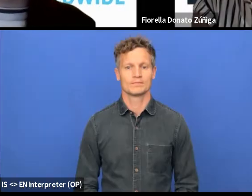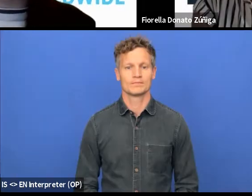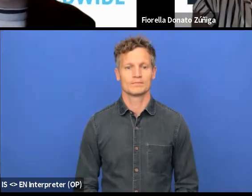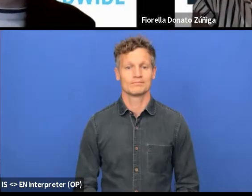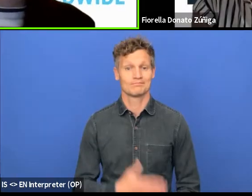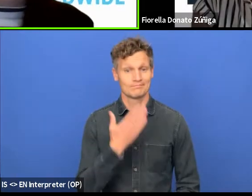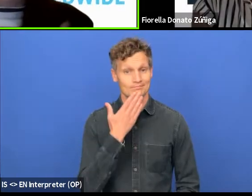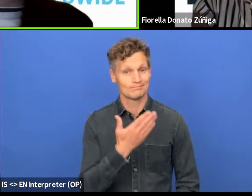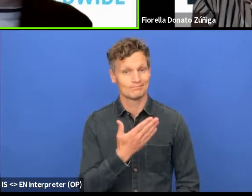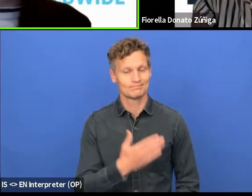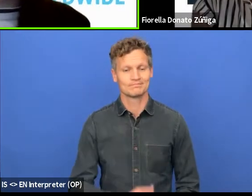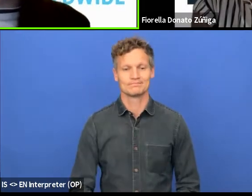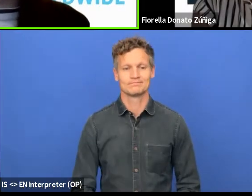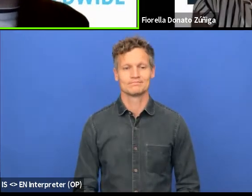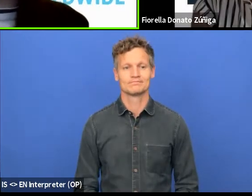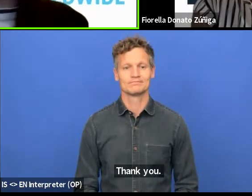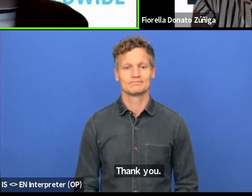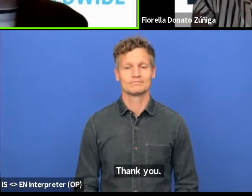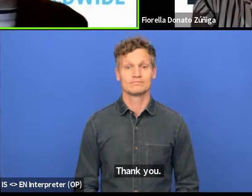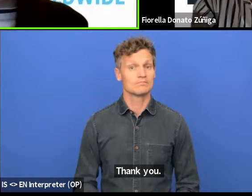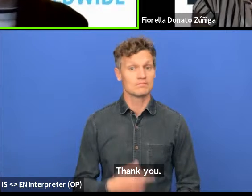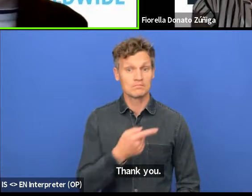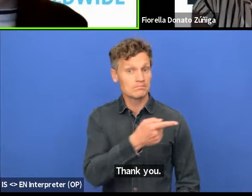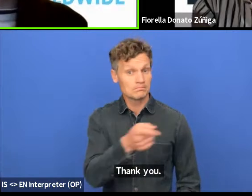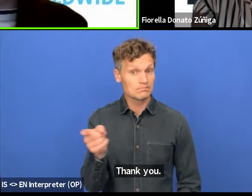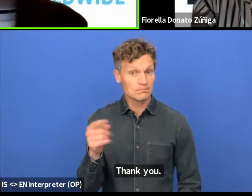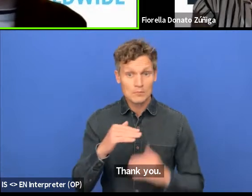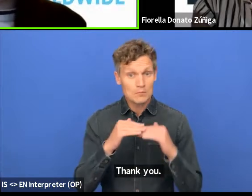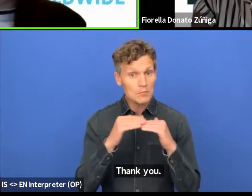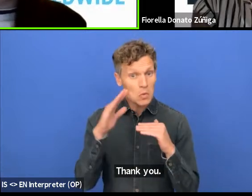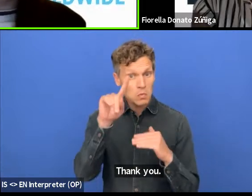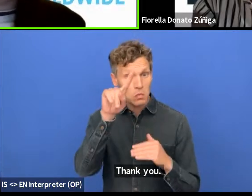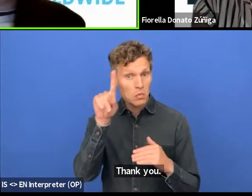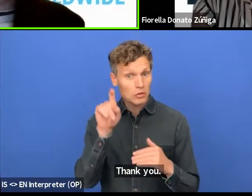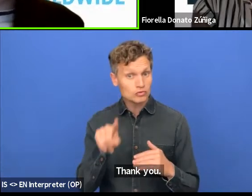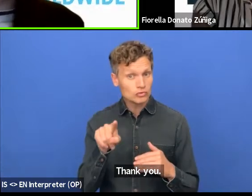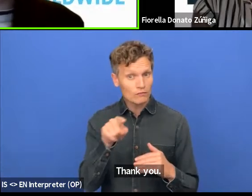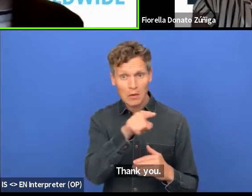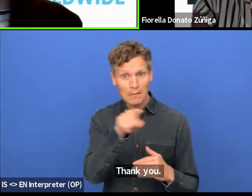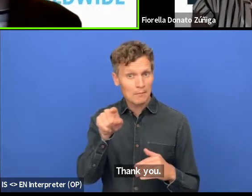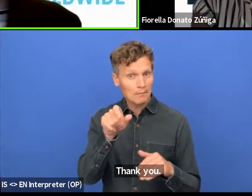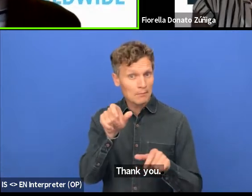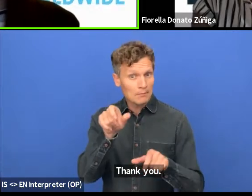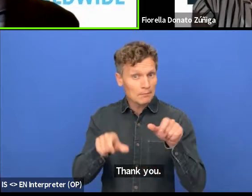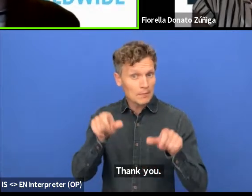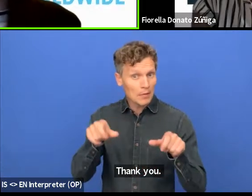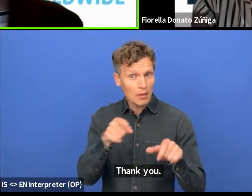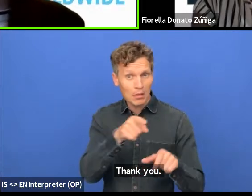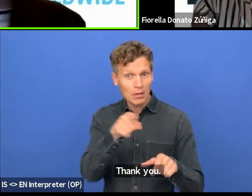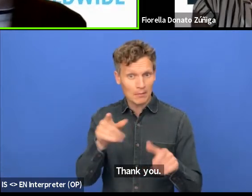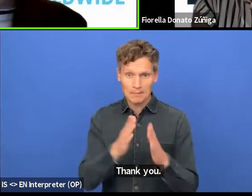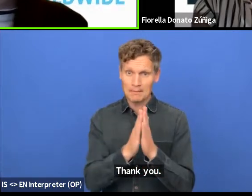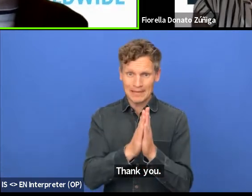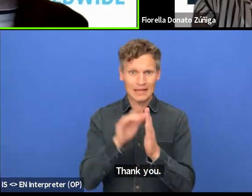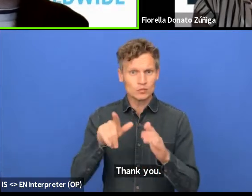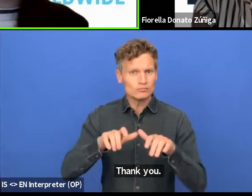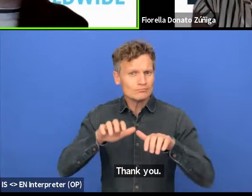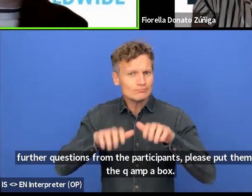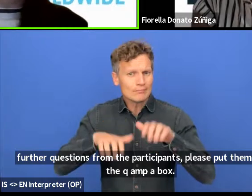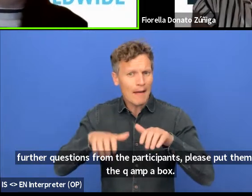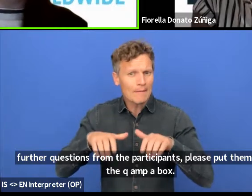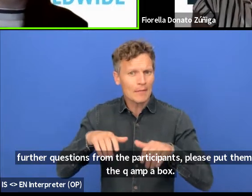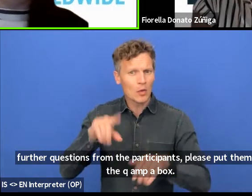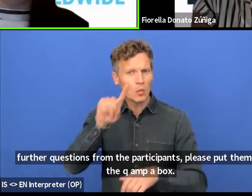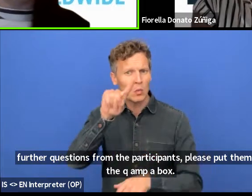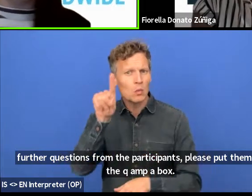Thank you. Any further questions from the participants, please put them in the Q&A box. I actually